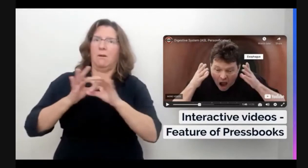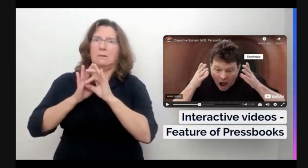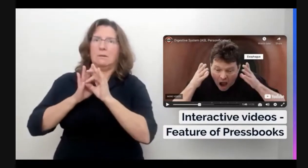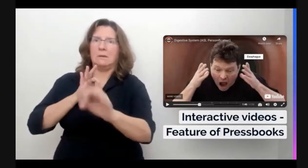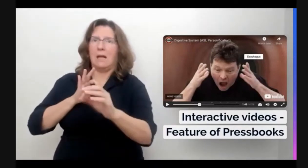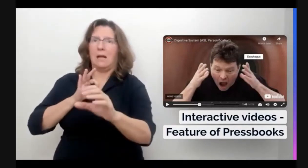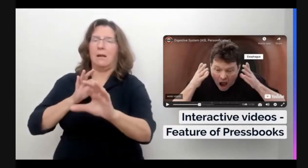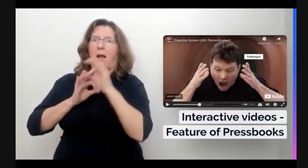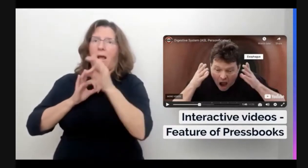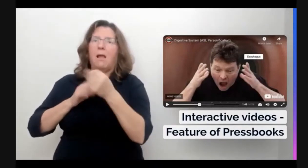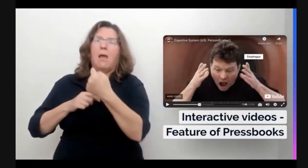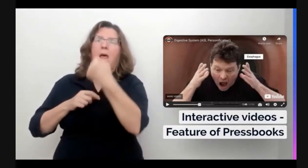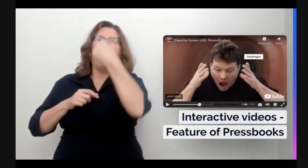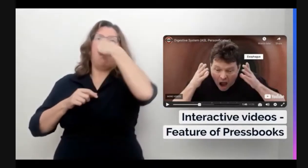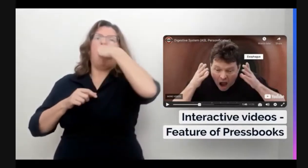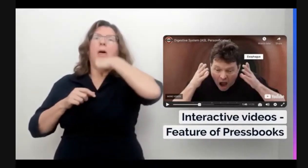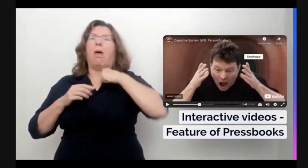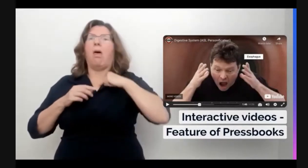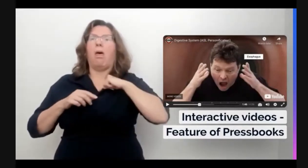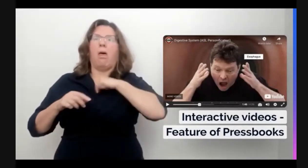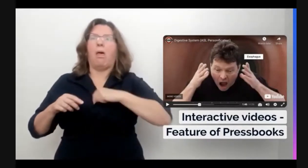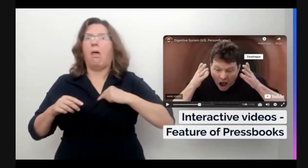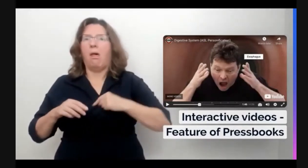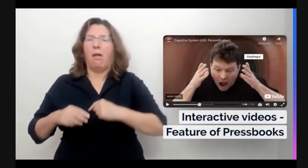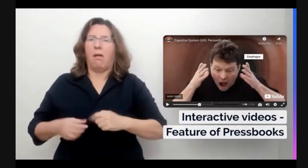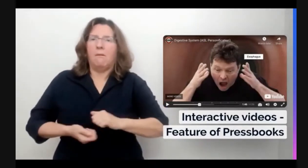being eaten and moving through the digestive tract.